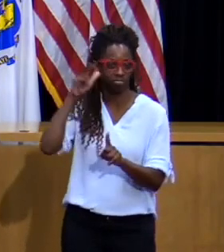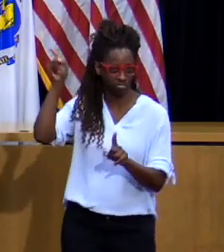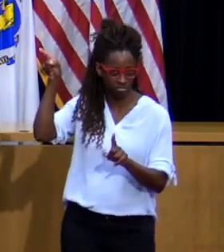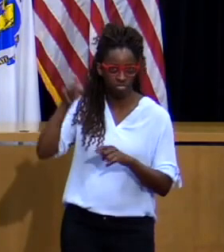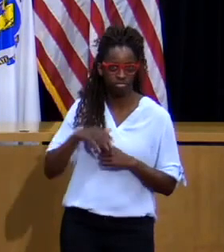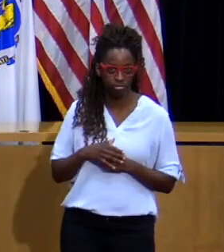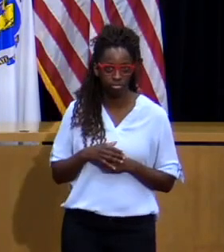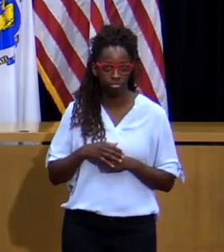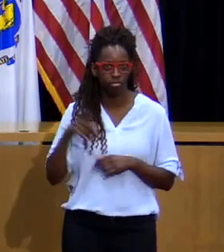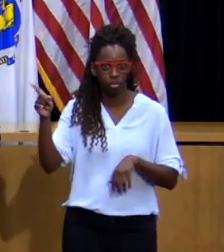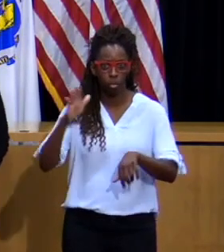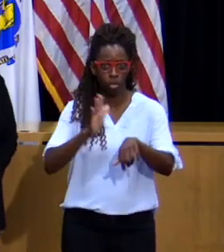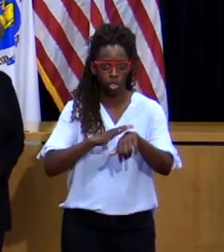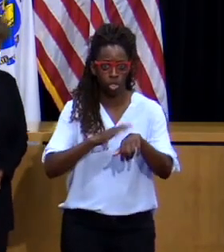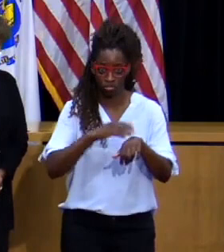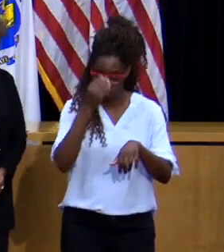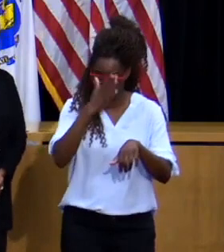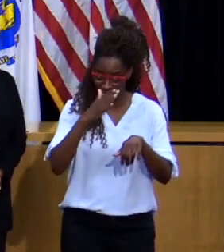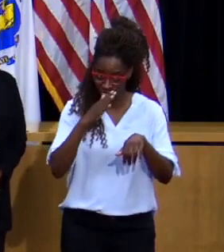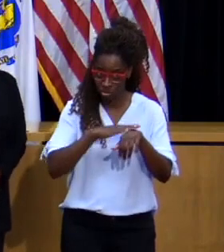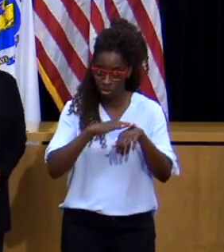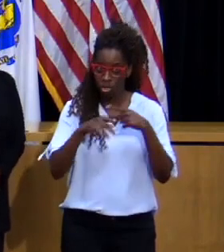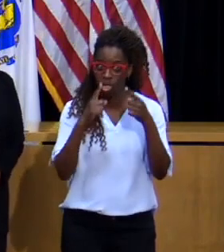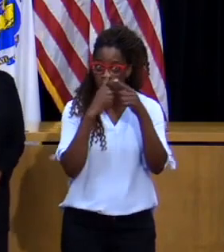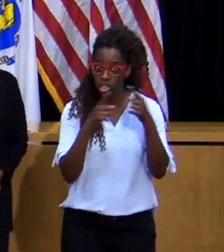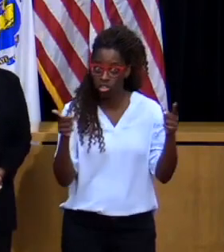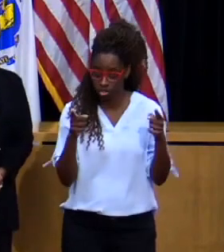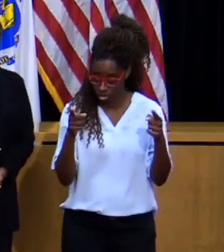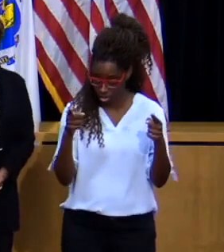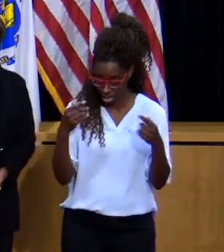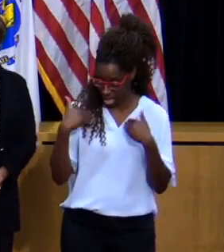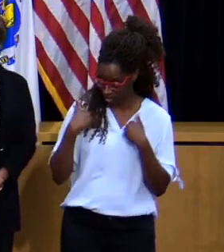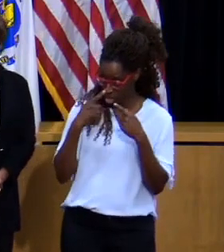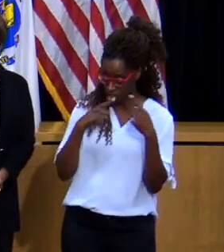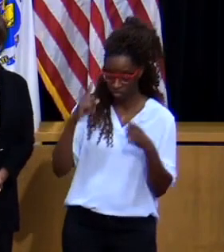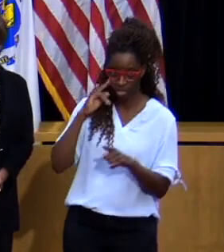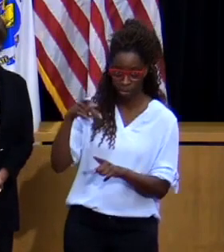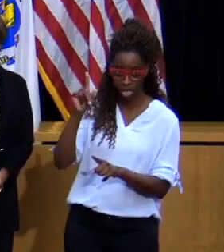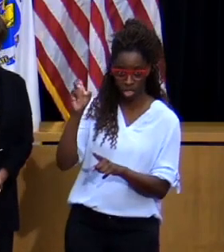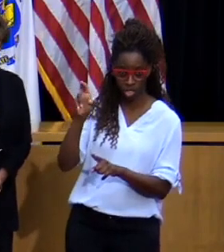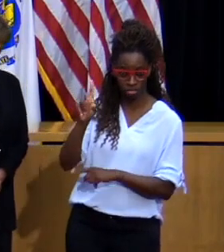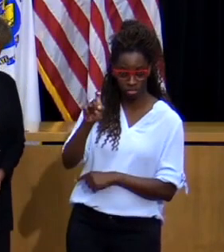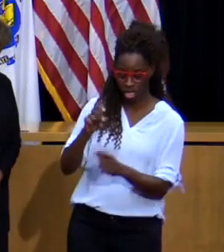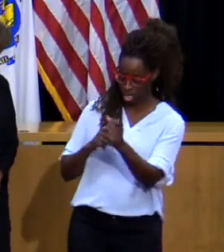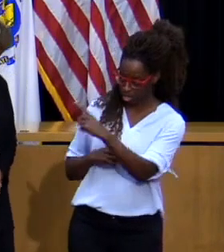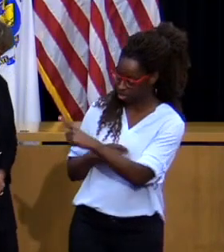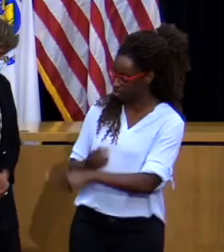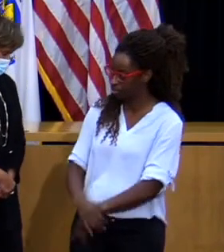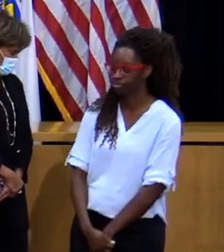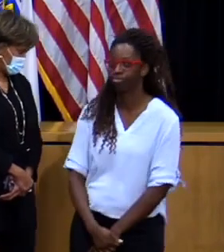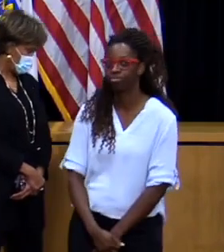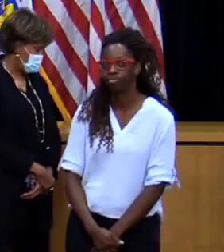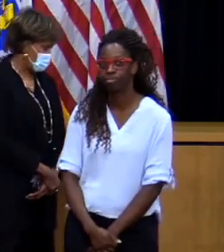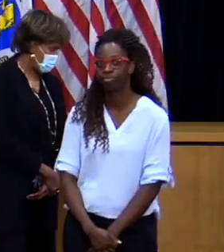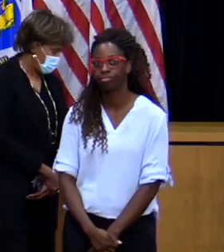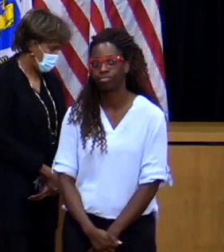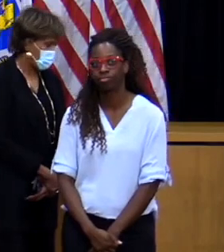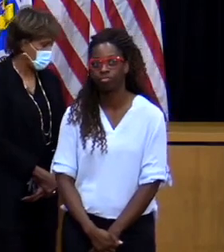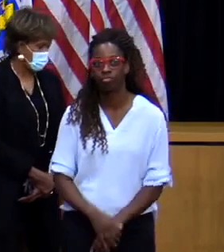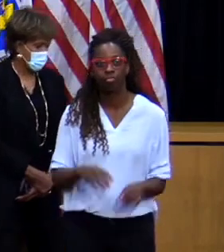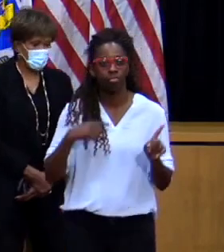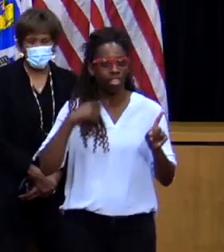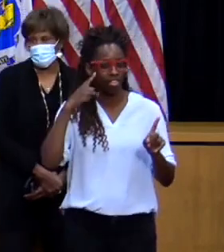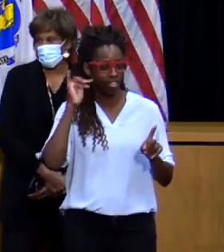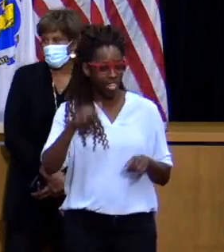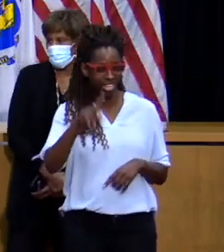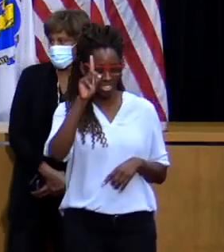closely. Obviously, they have now a couple days experience heading into this. I believe the data from what happened in the UK